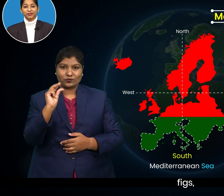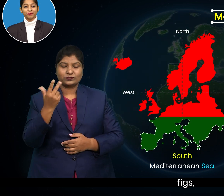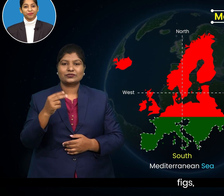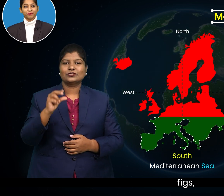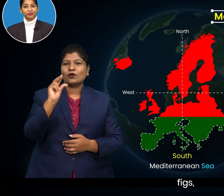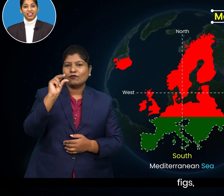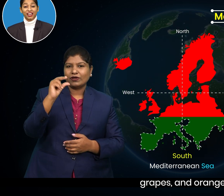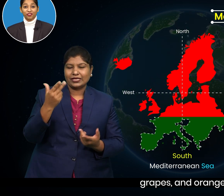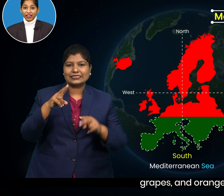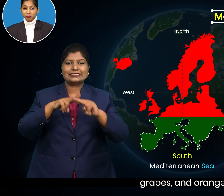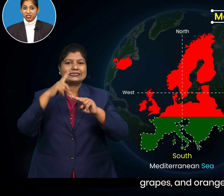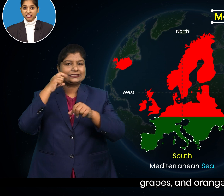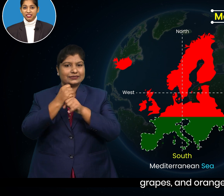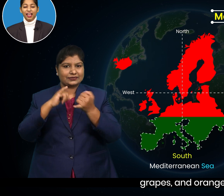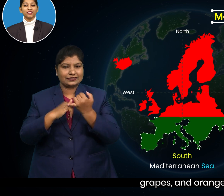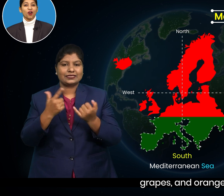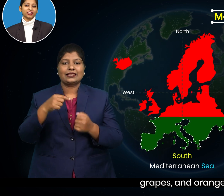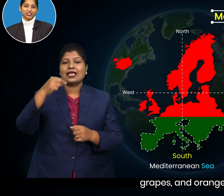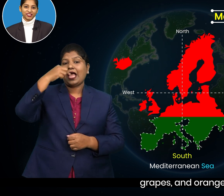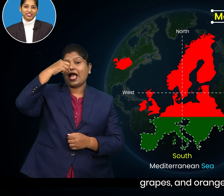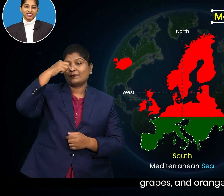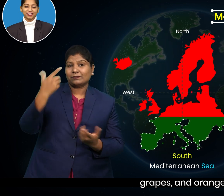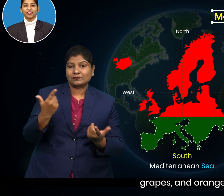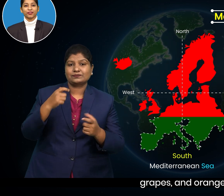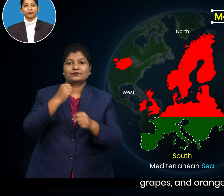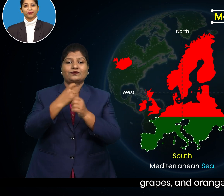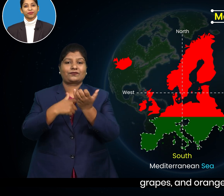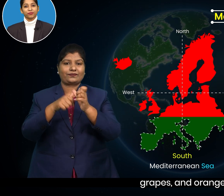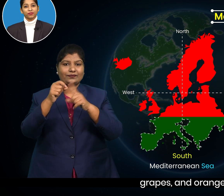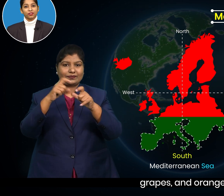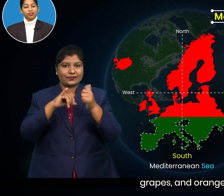figs, grapes, and oranges.